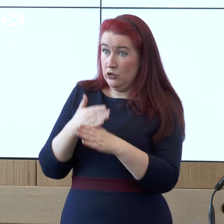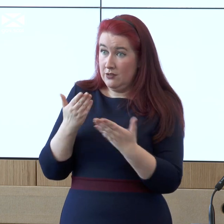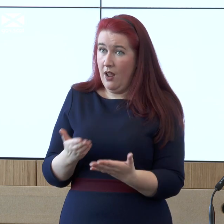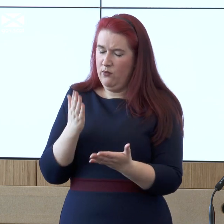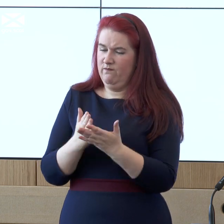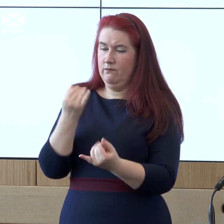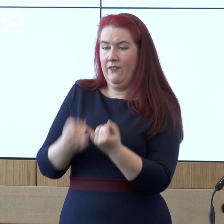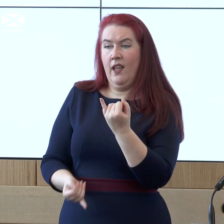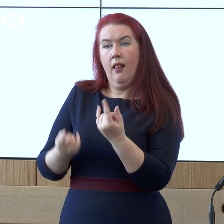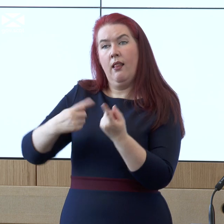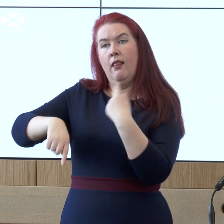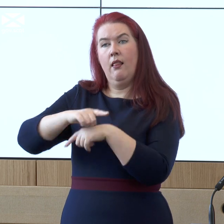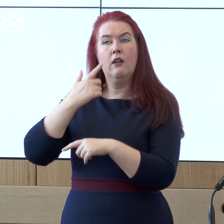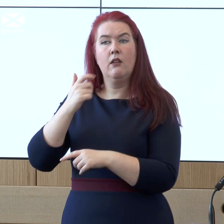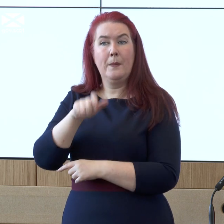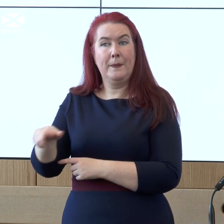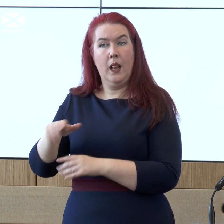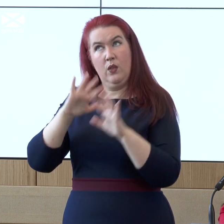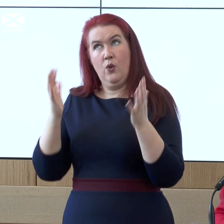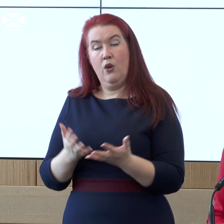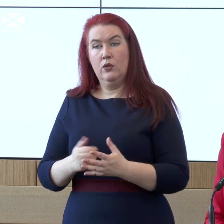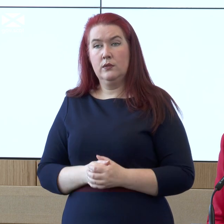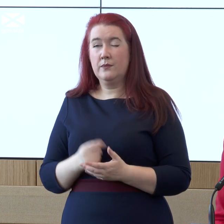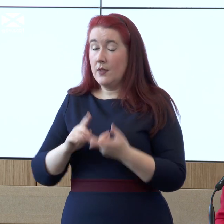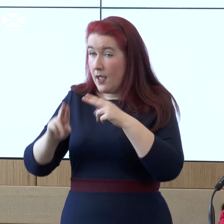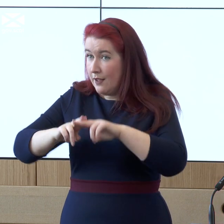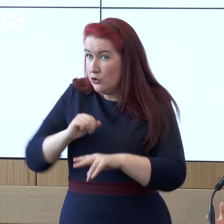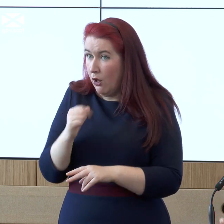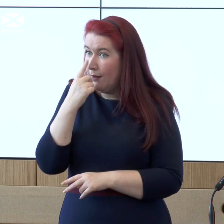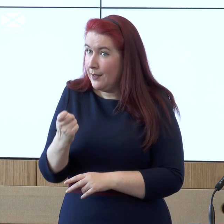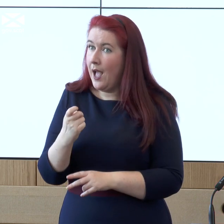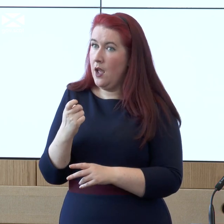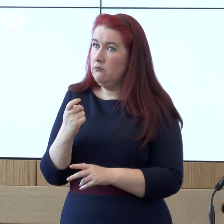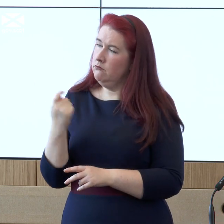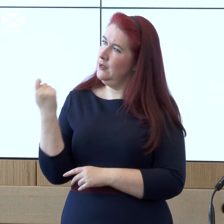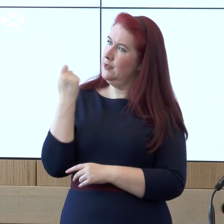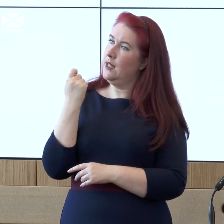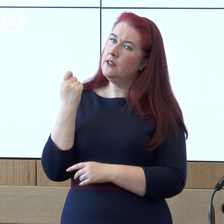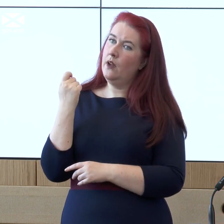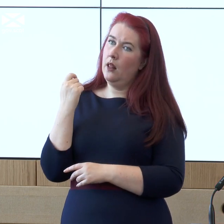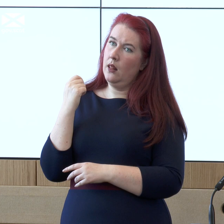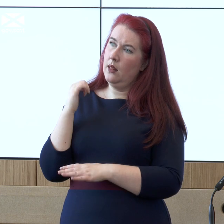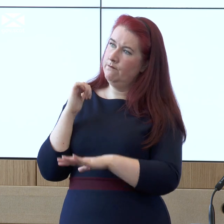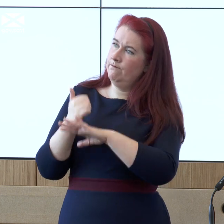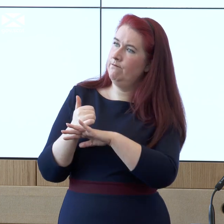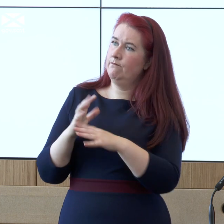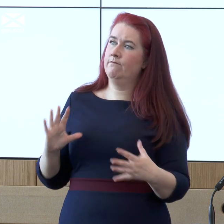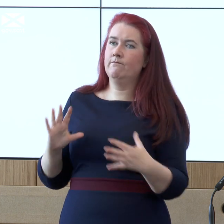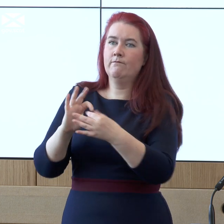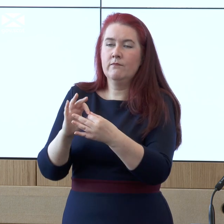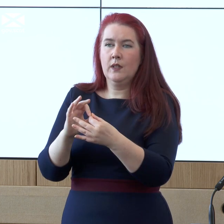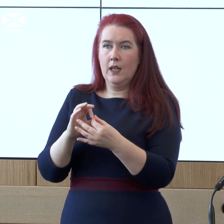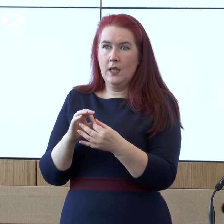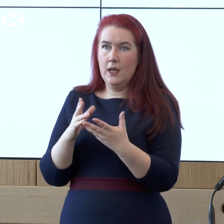world. If Scotland can successfully play that role in bridging these gaps in understanding and